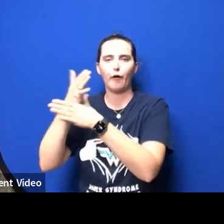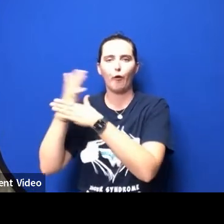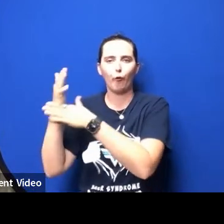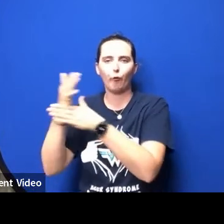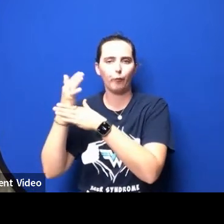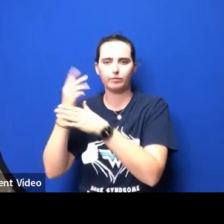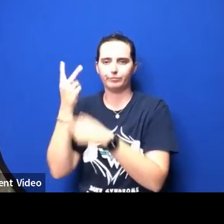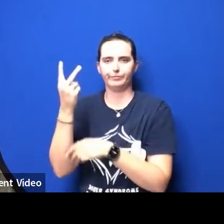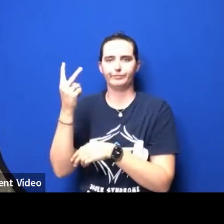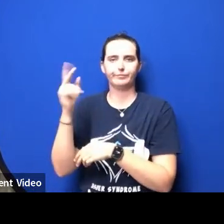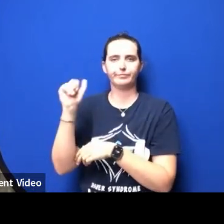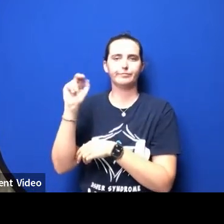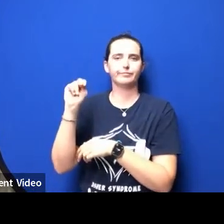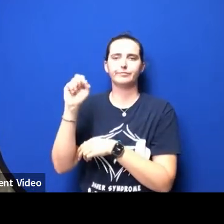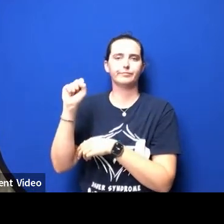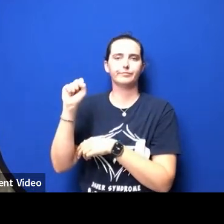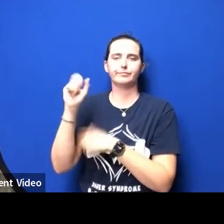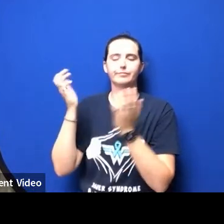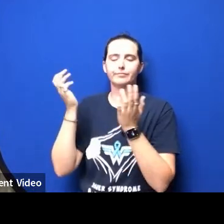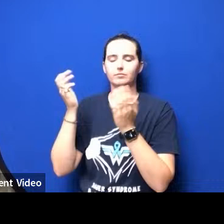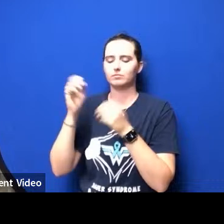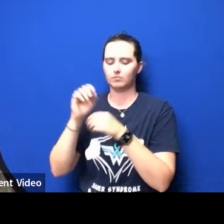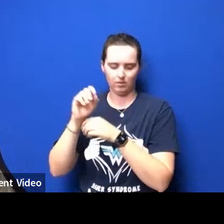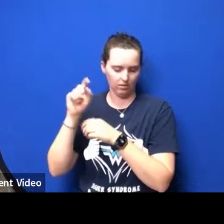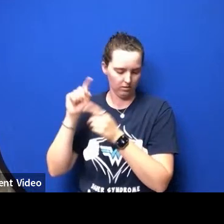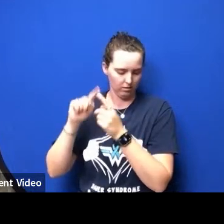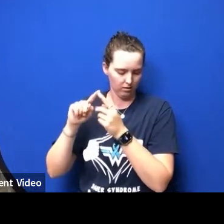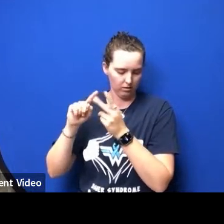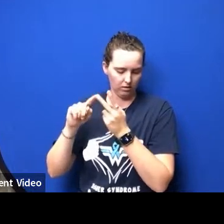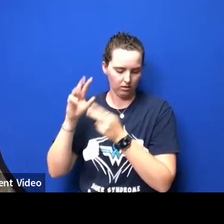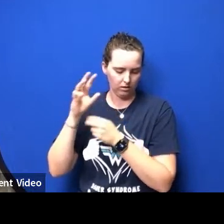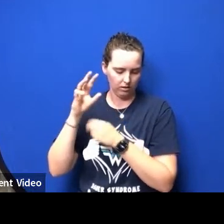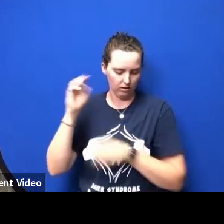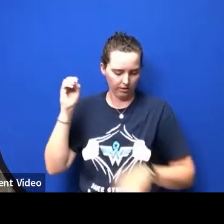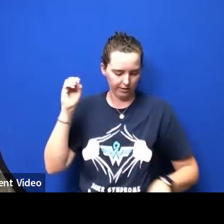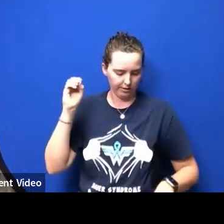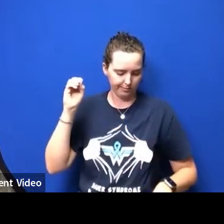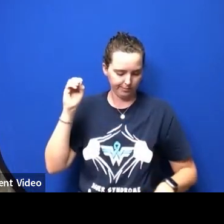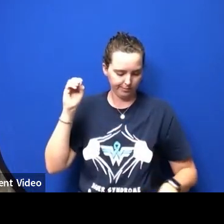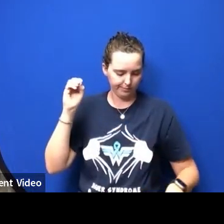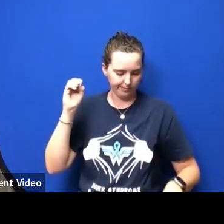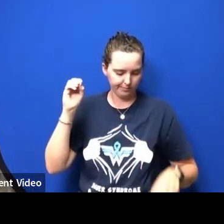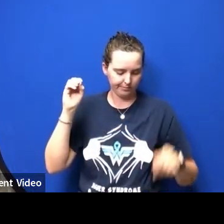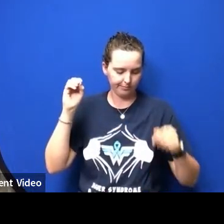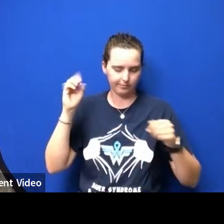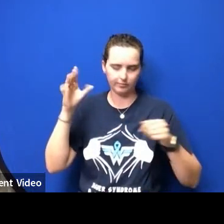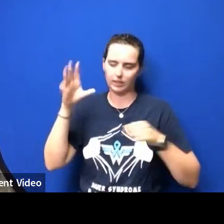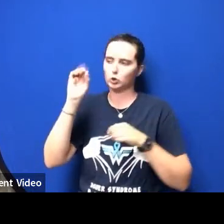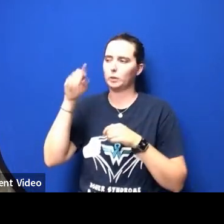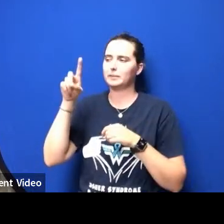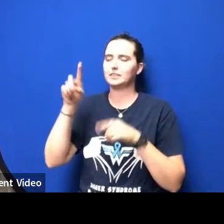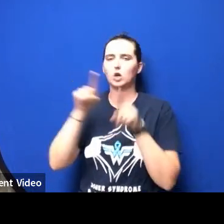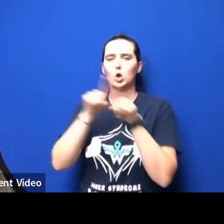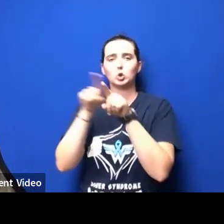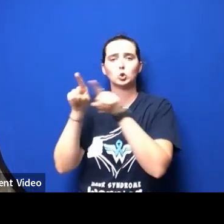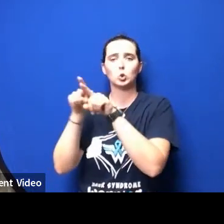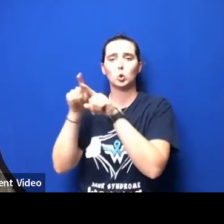So in order to use that, they've got to share it. They've only got 2 vans, so those have to be shared, which is